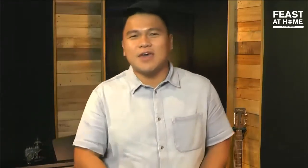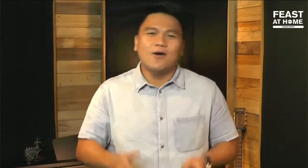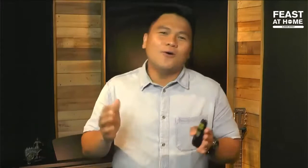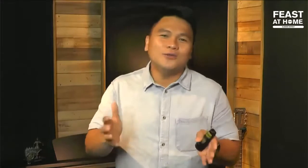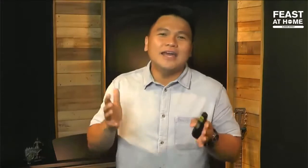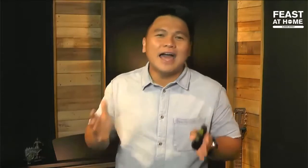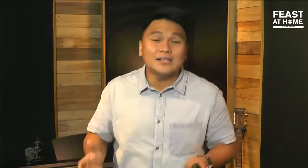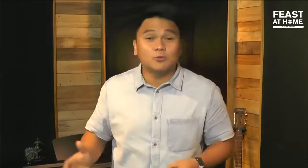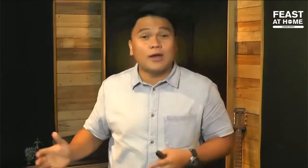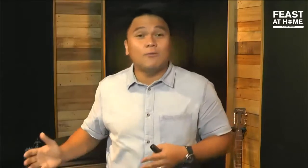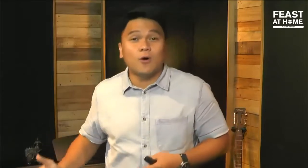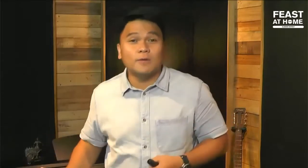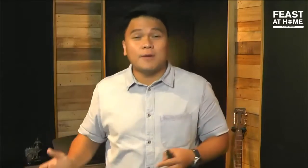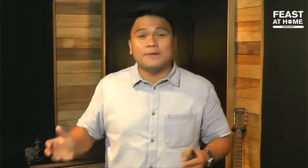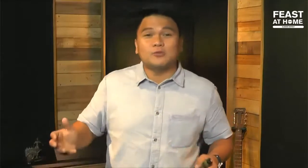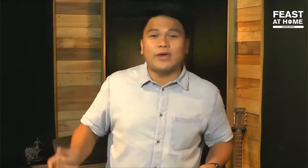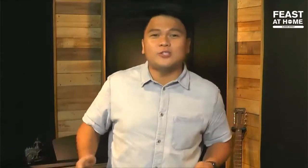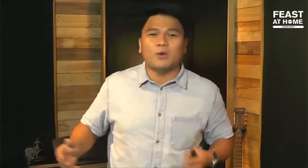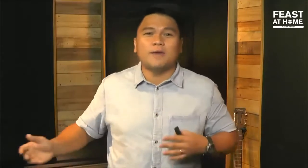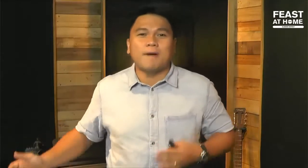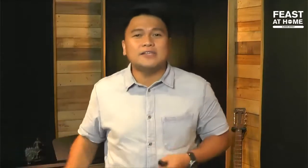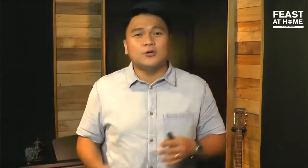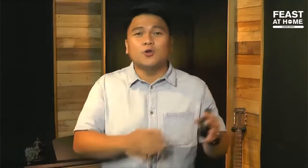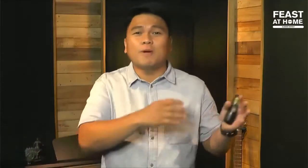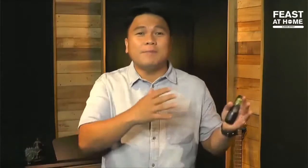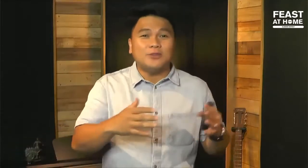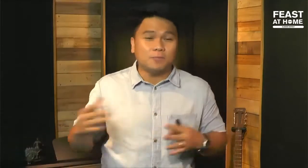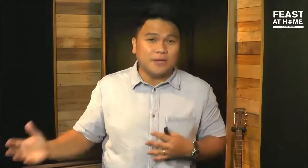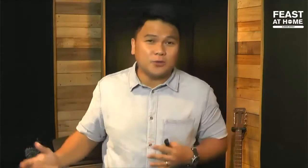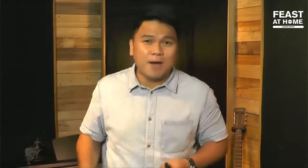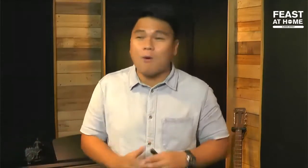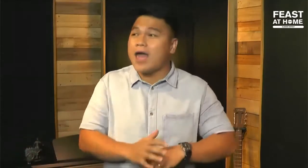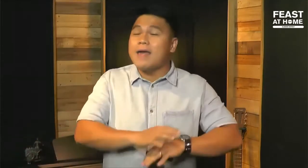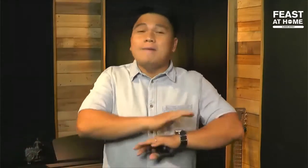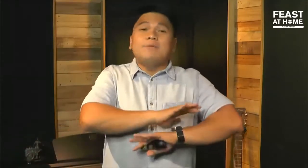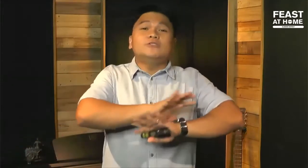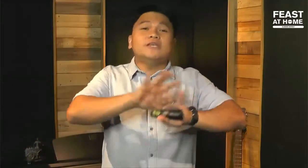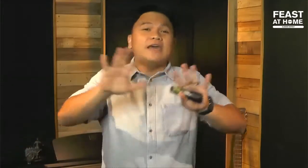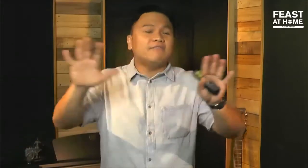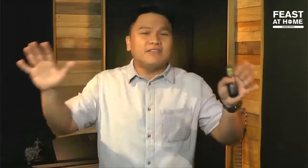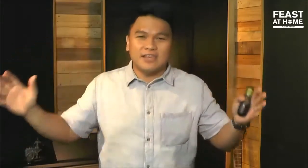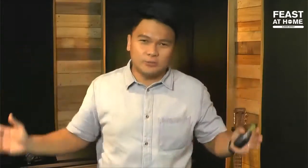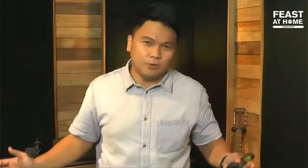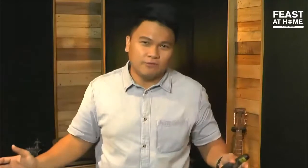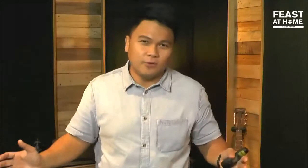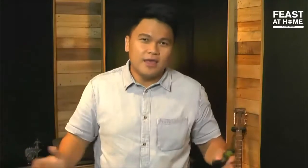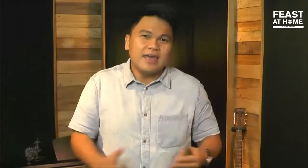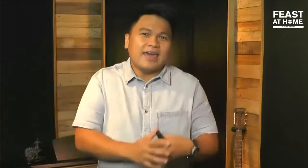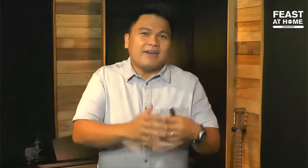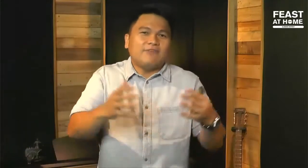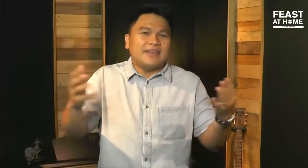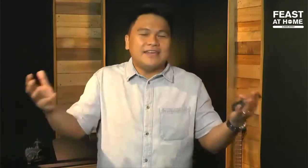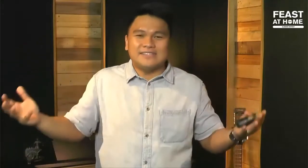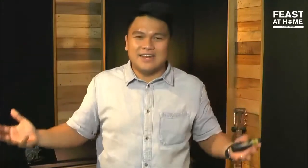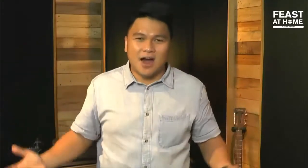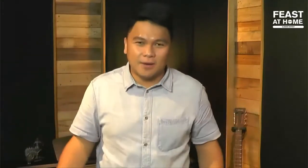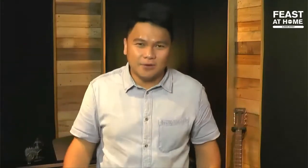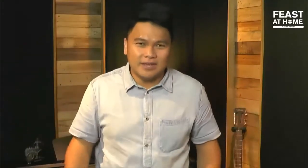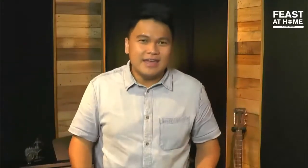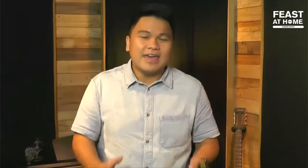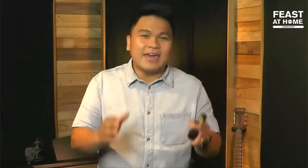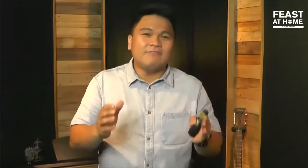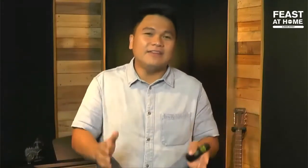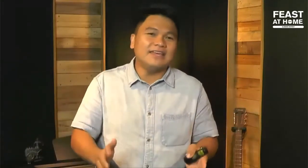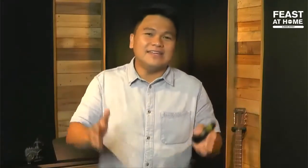HHWWPSSP, holding hands while walking, may pasway-sway pa, siguro pa pito-pito pa. Why? Because everything is beautiful, everything is in